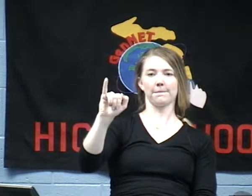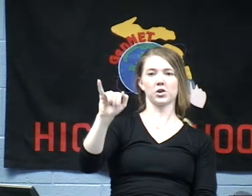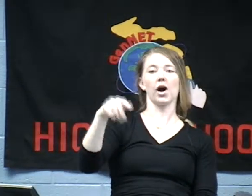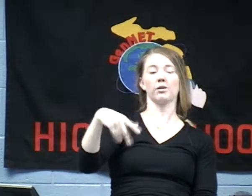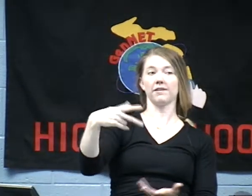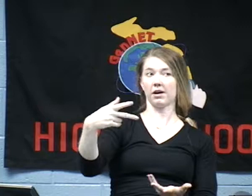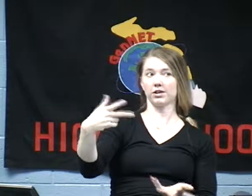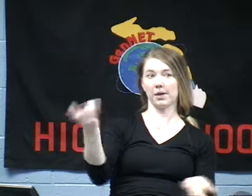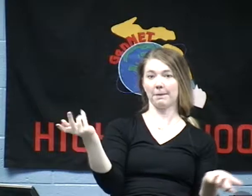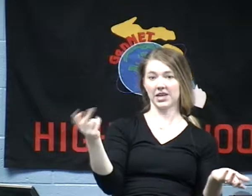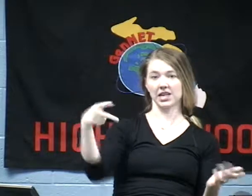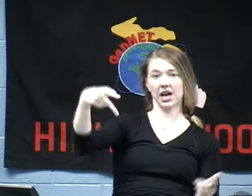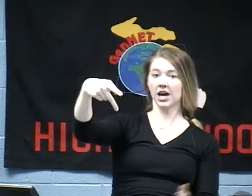So if I was spelling pizza,